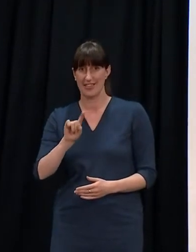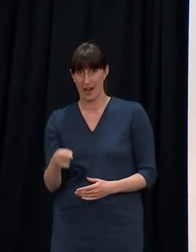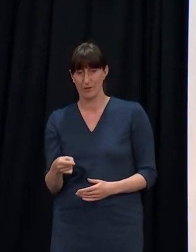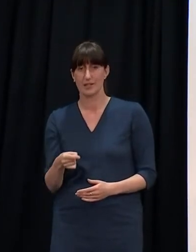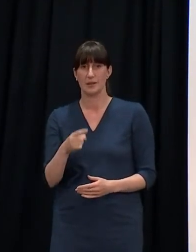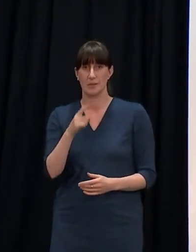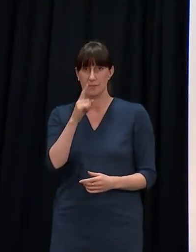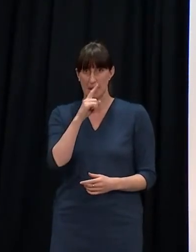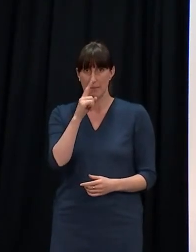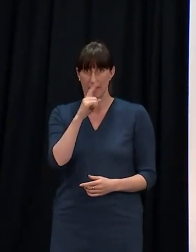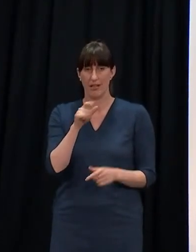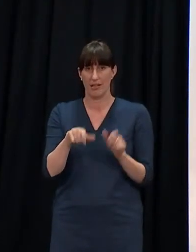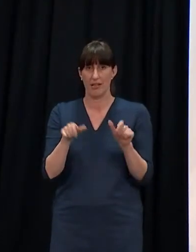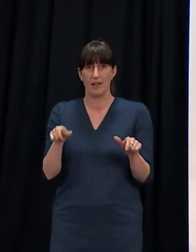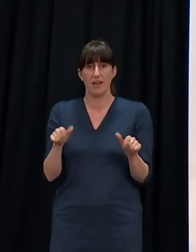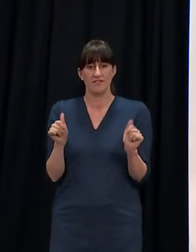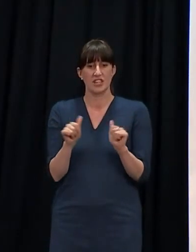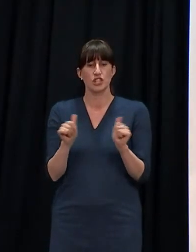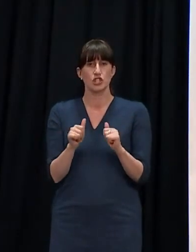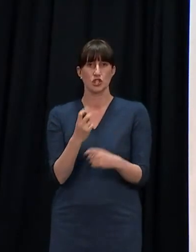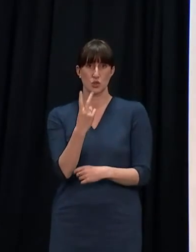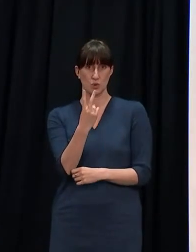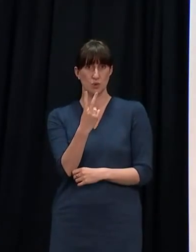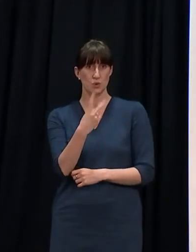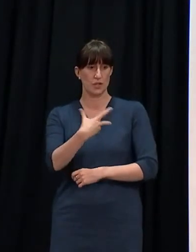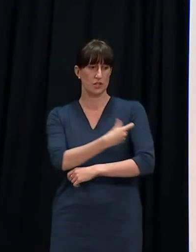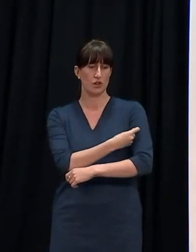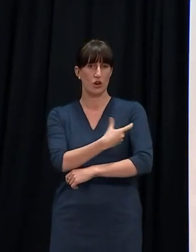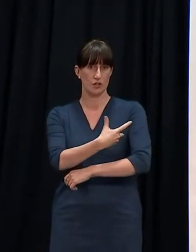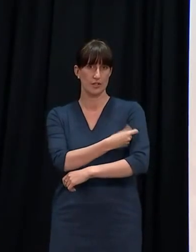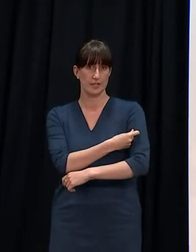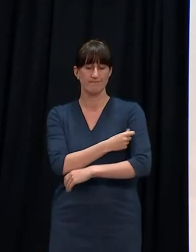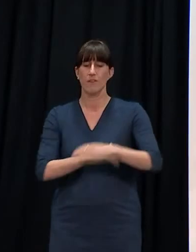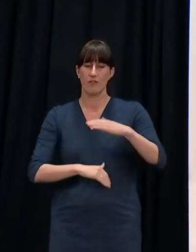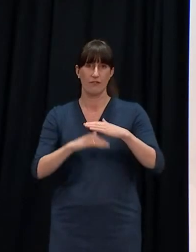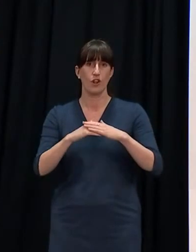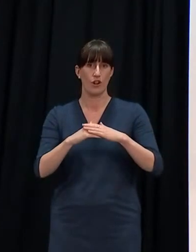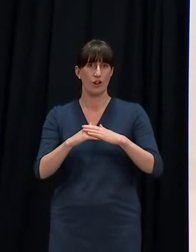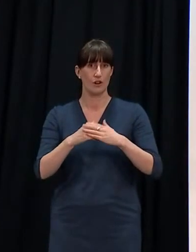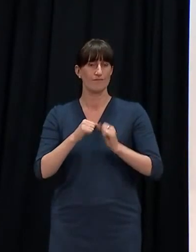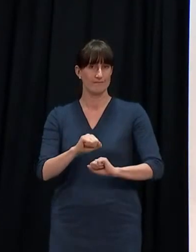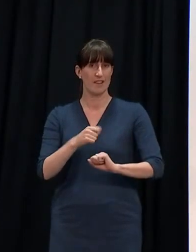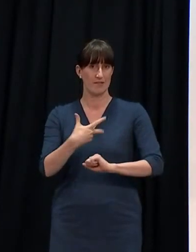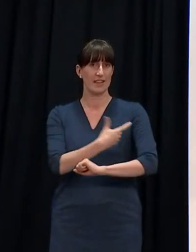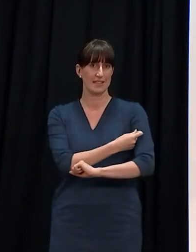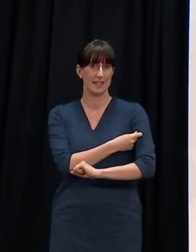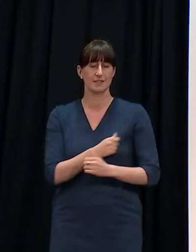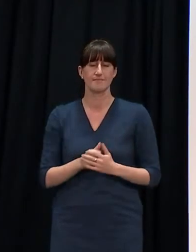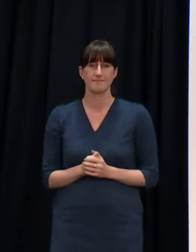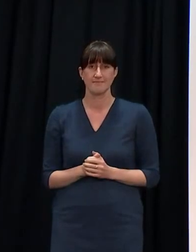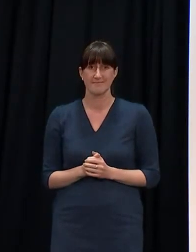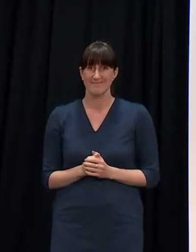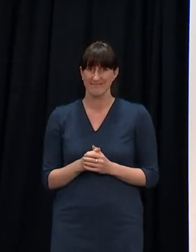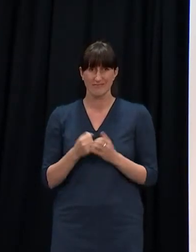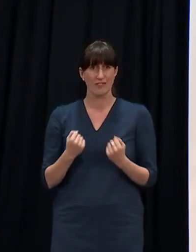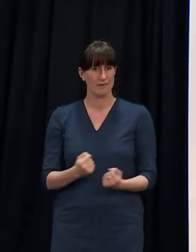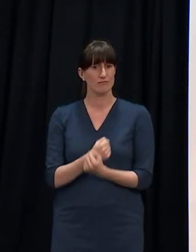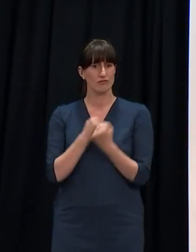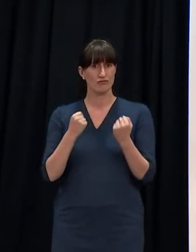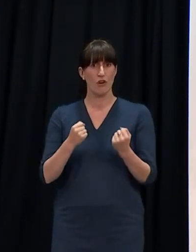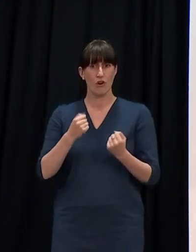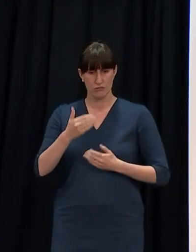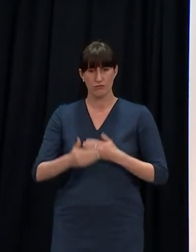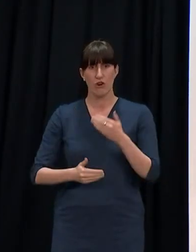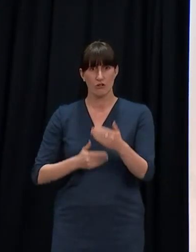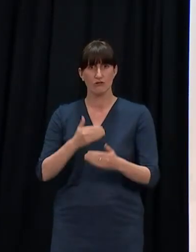1,379,579 people have received their second dose and have been fully vaccinated. That's really strong progress, and it's testament